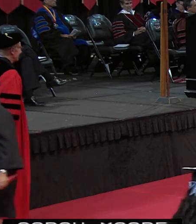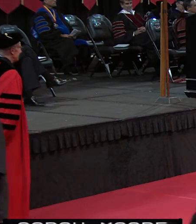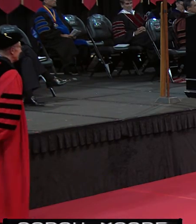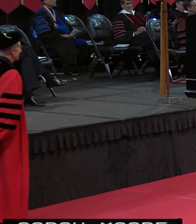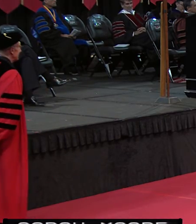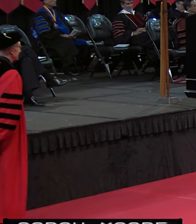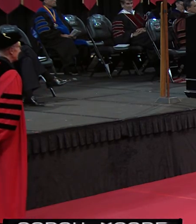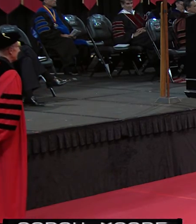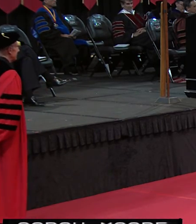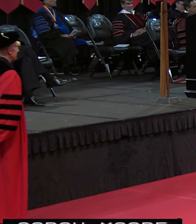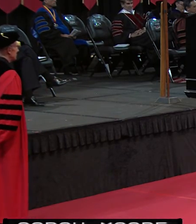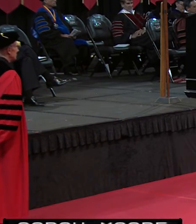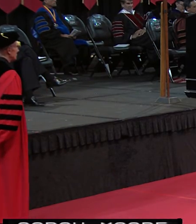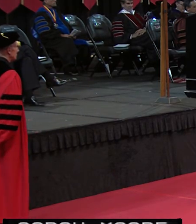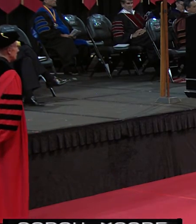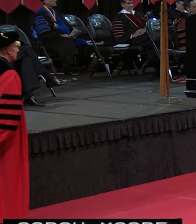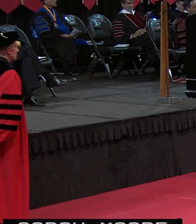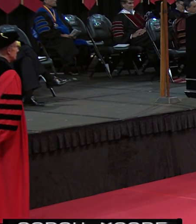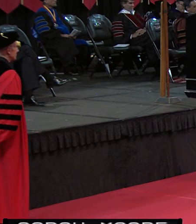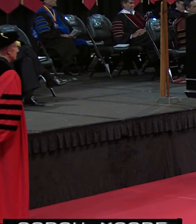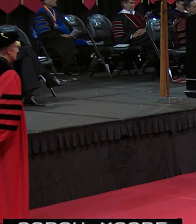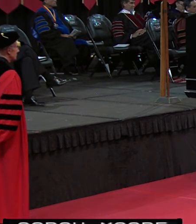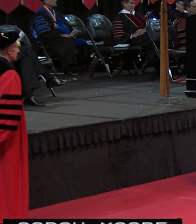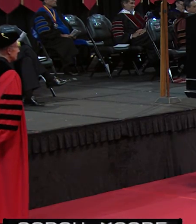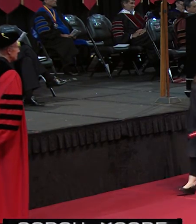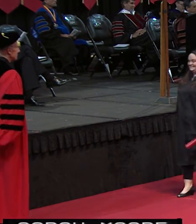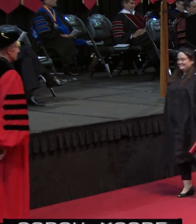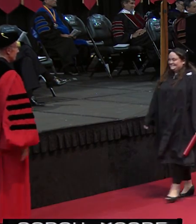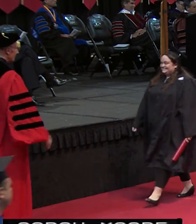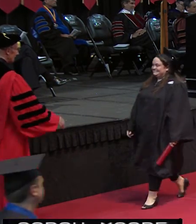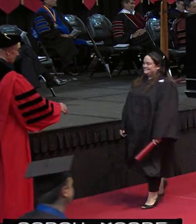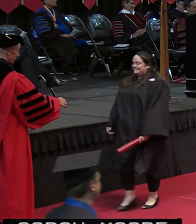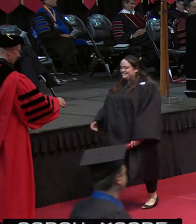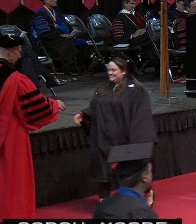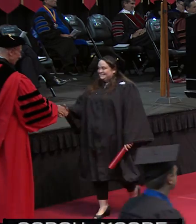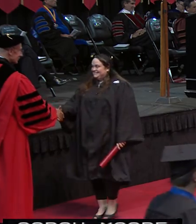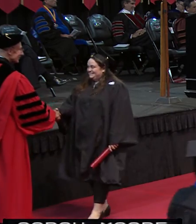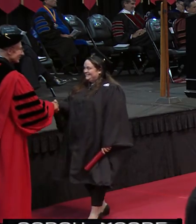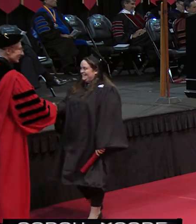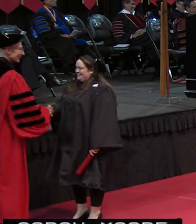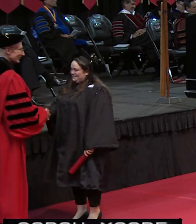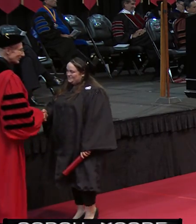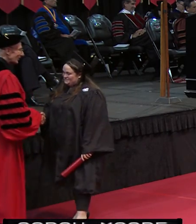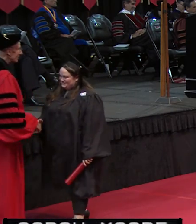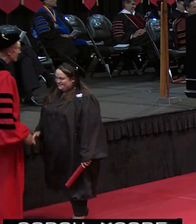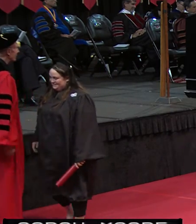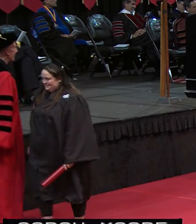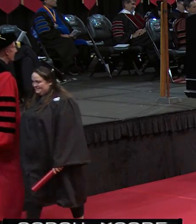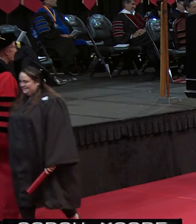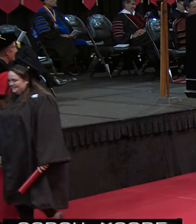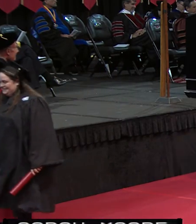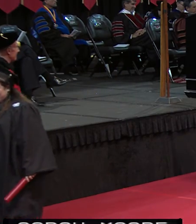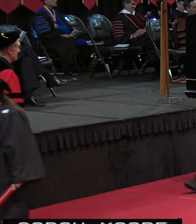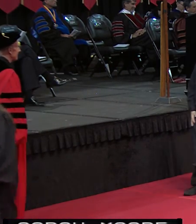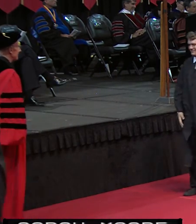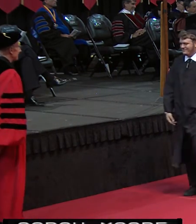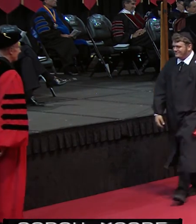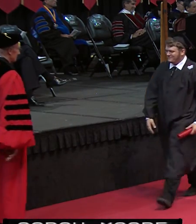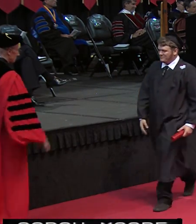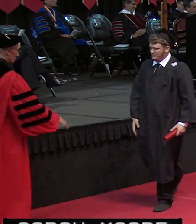Graduating summa cum laude, Delana Jordan Sauerwine.